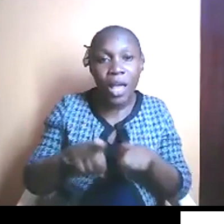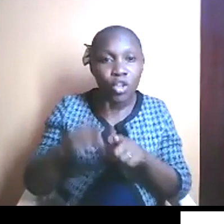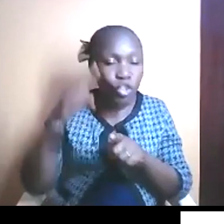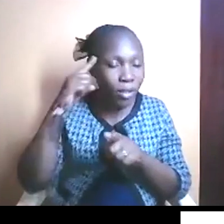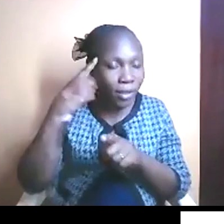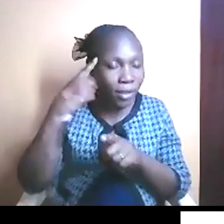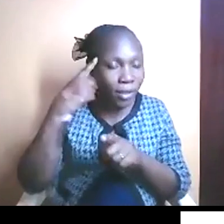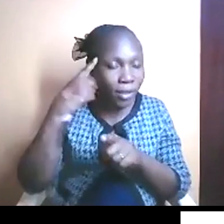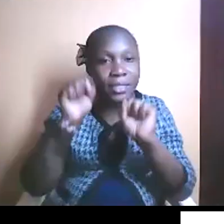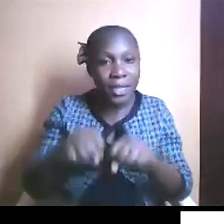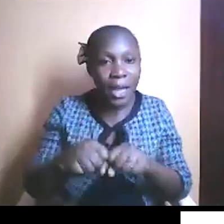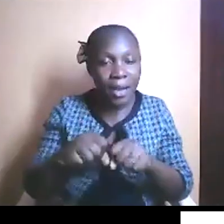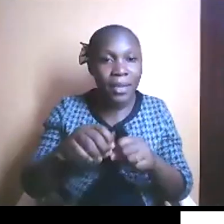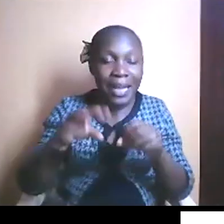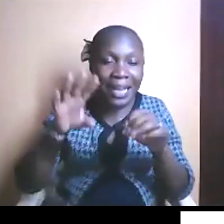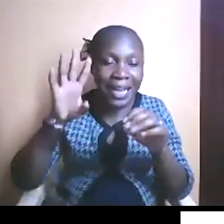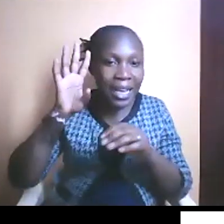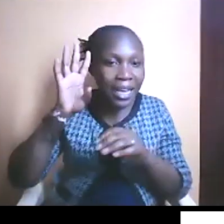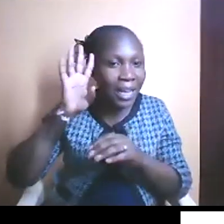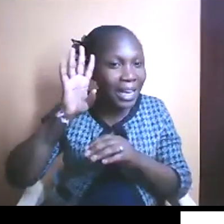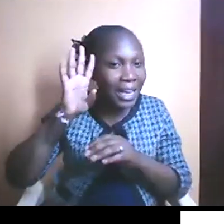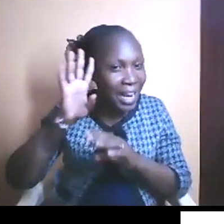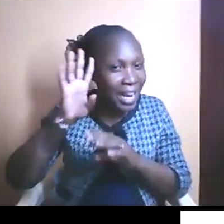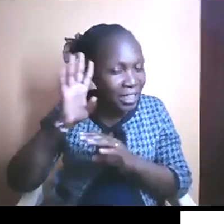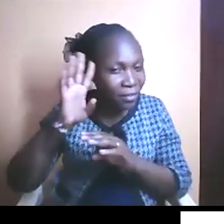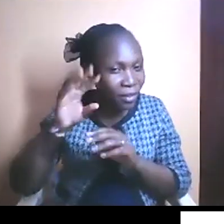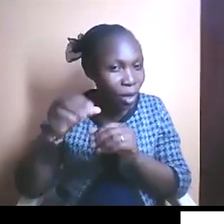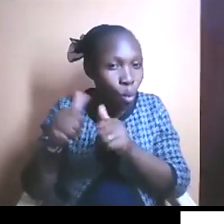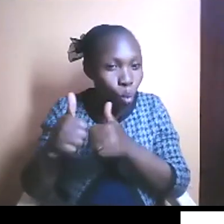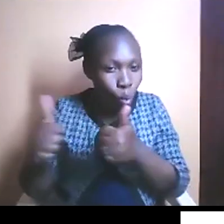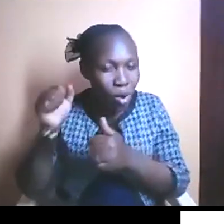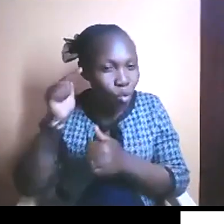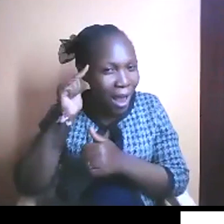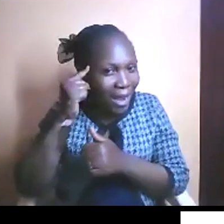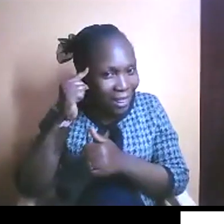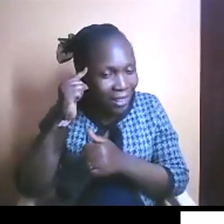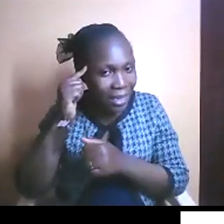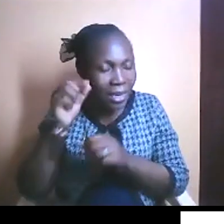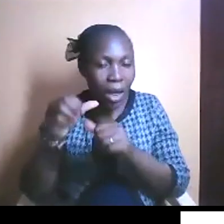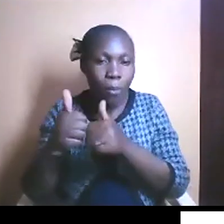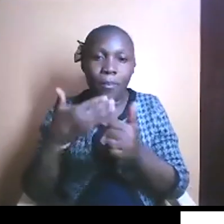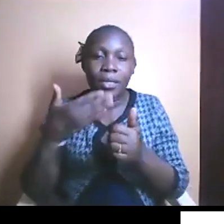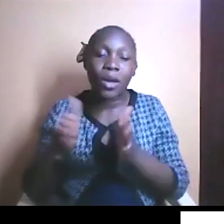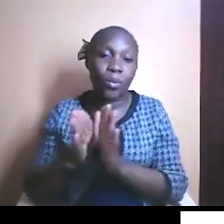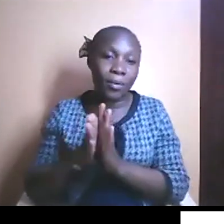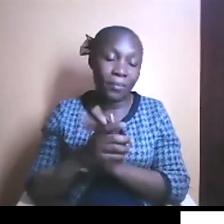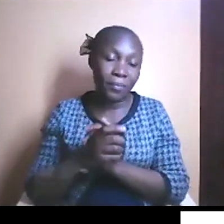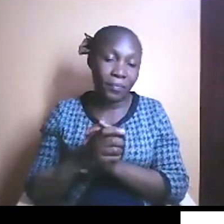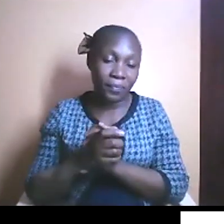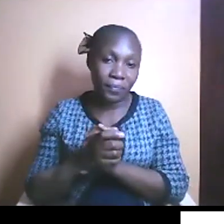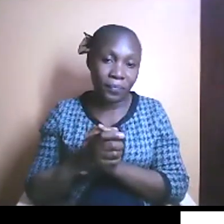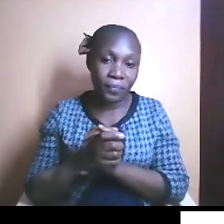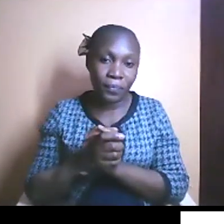can be creative, respectfully floated to your boss. There's somebody who is commenting, or is